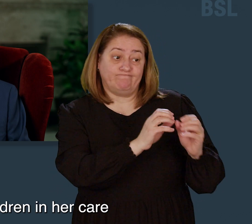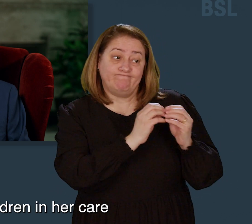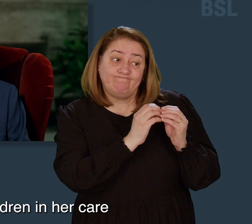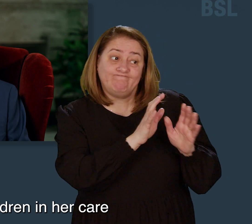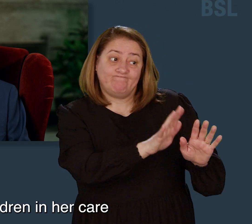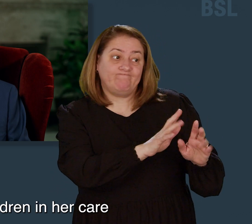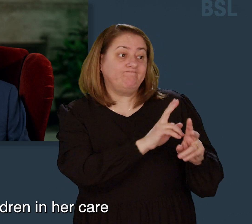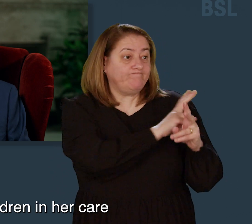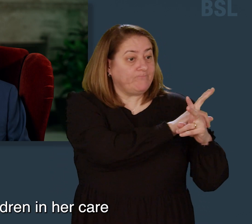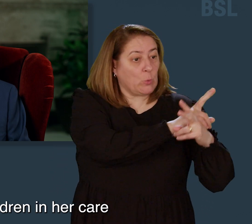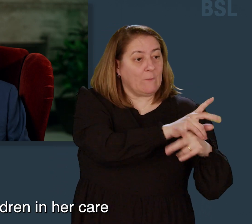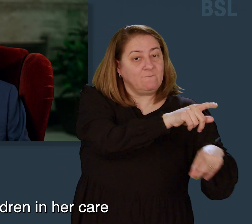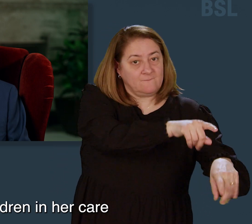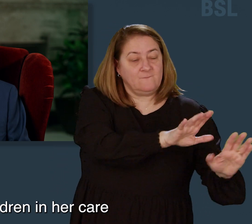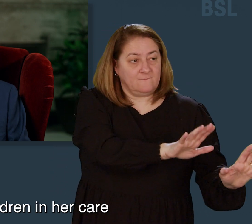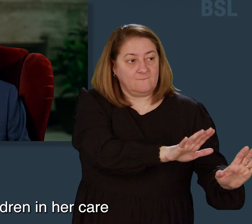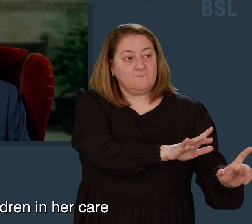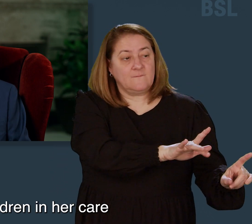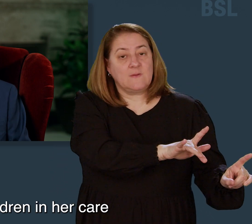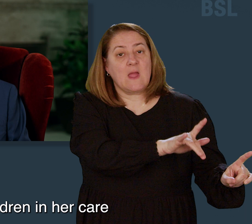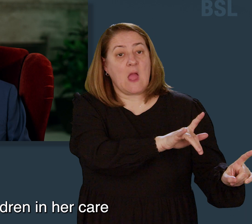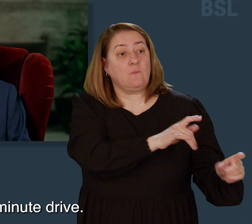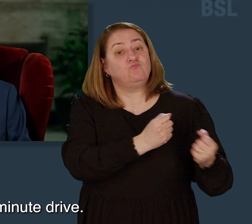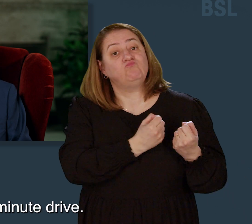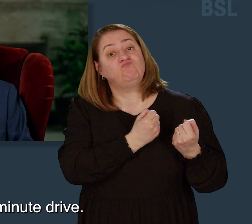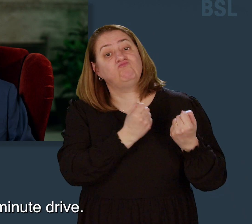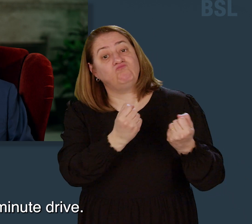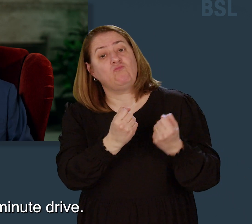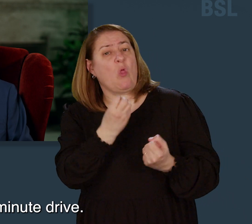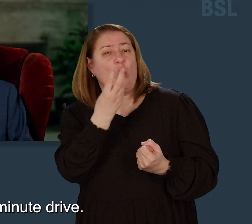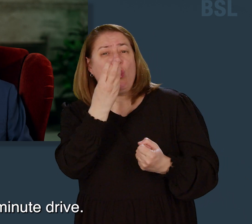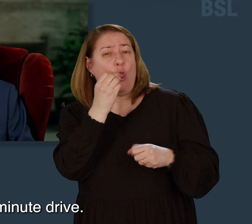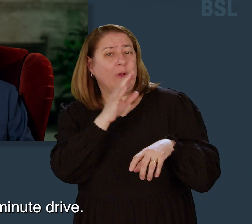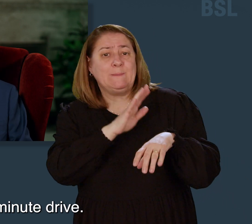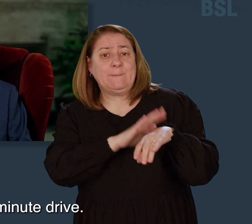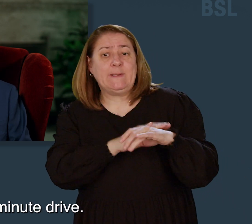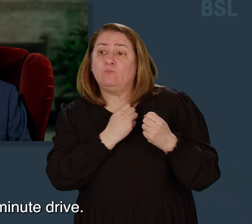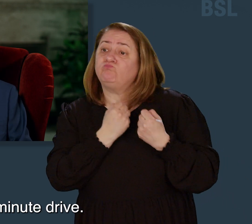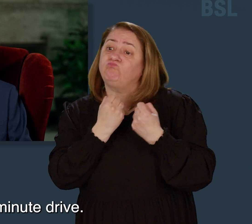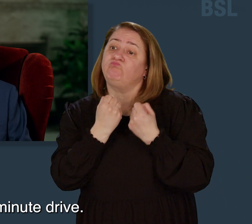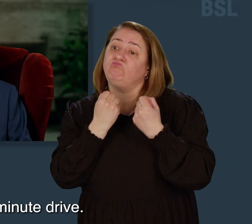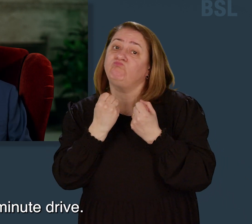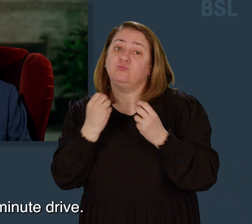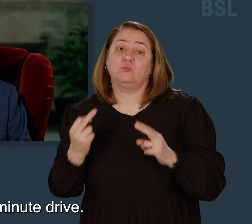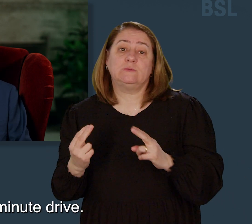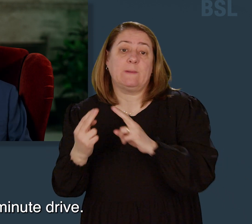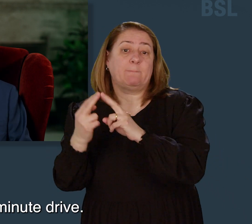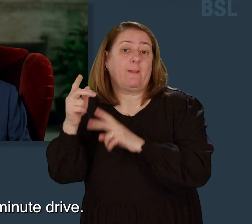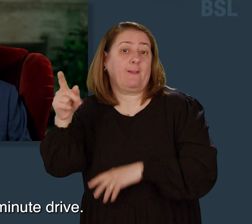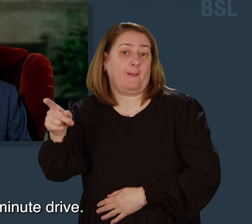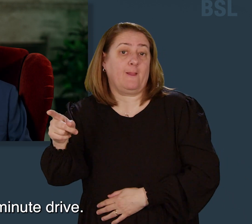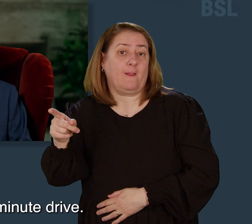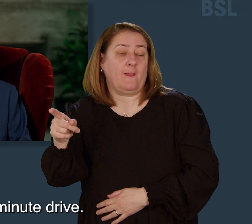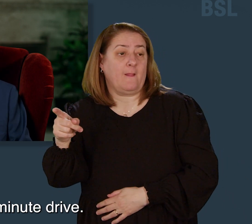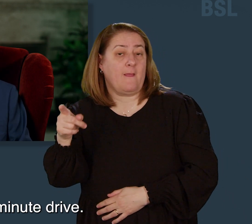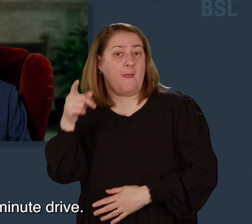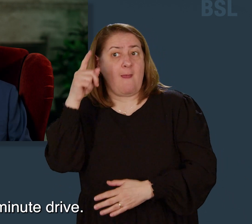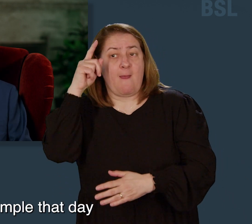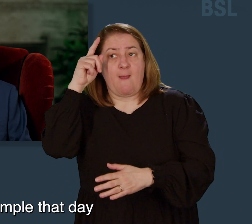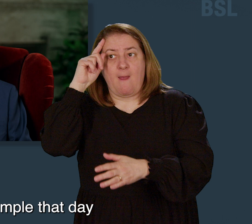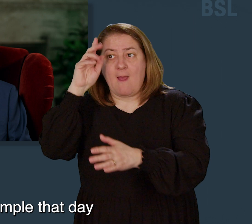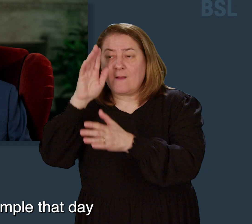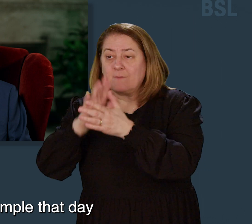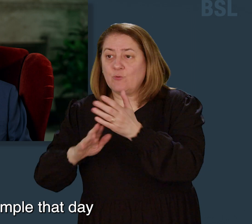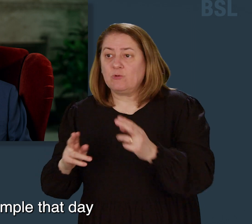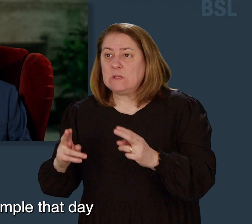precious children in her care and made the short 30-minute drive.